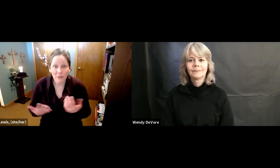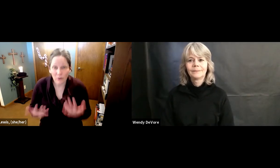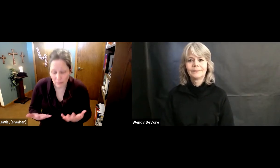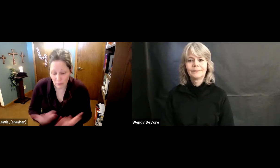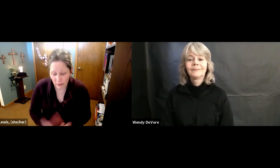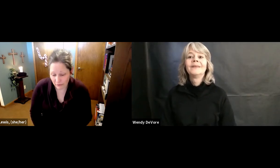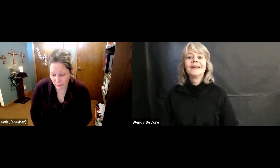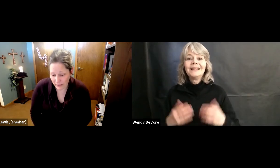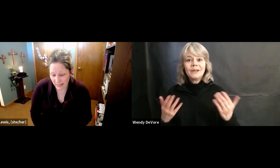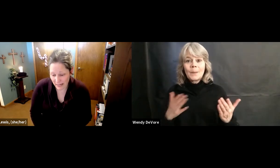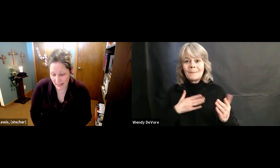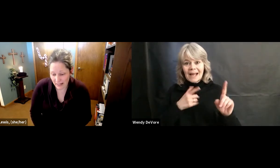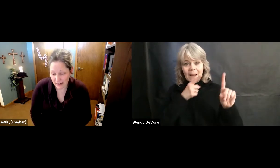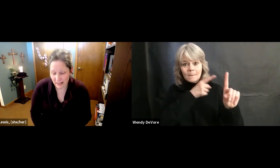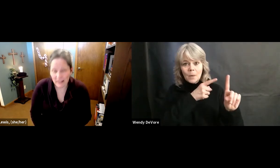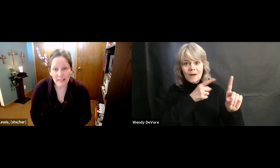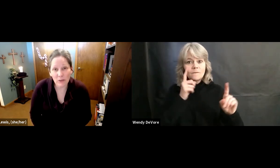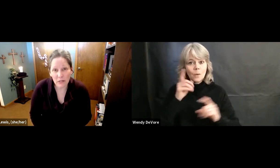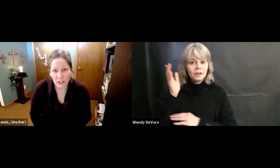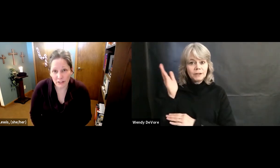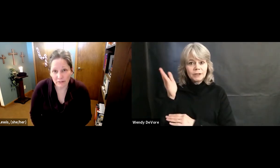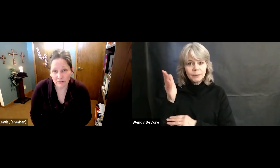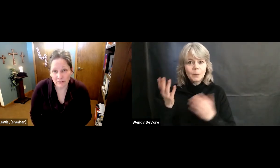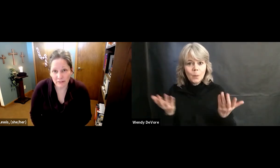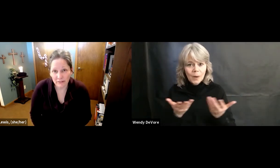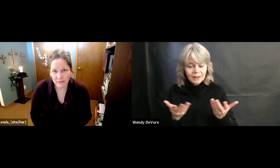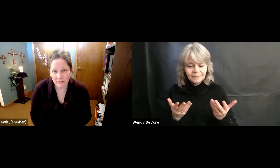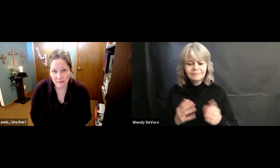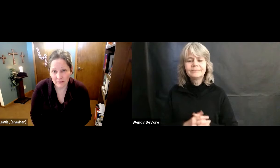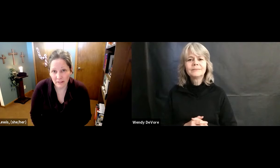And so my point for today is a question.